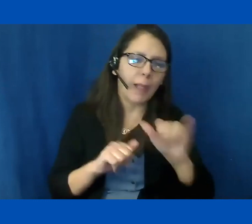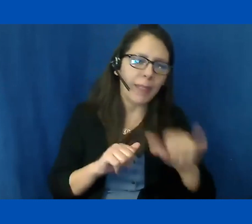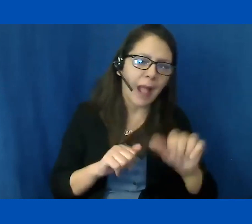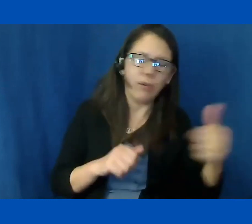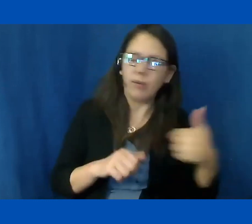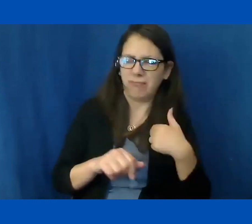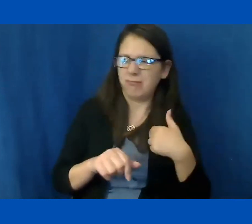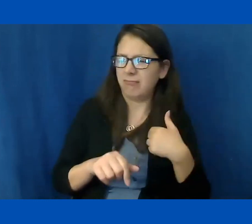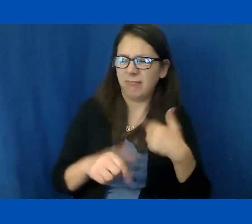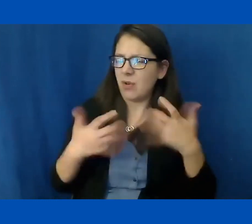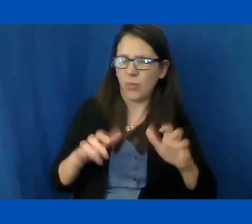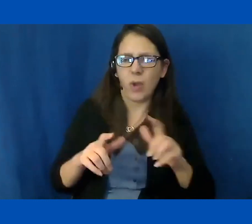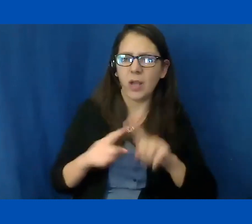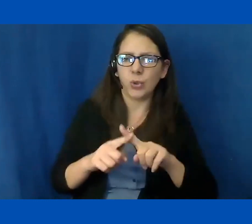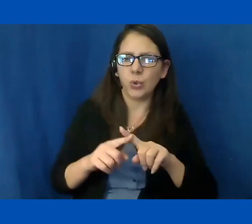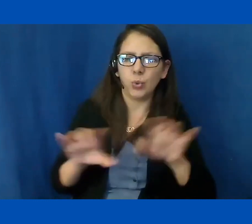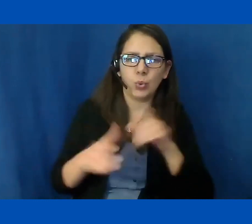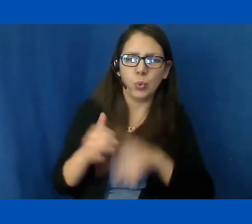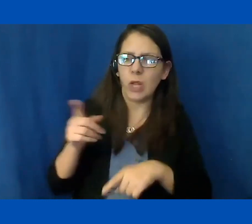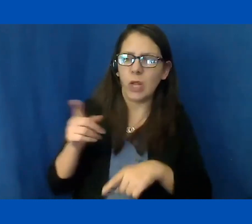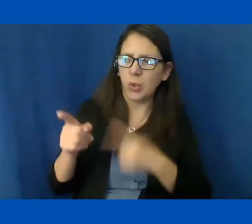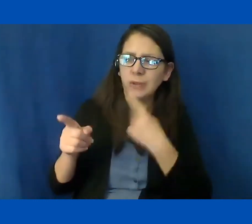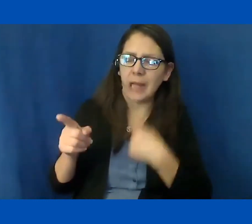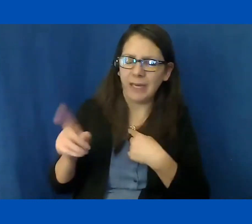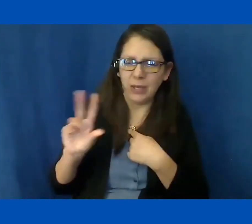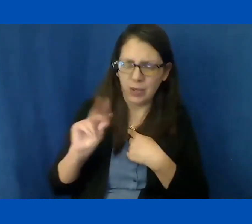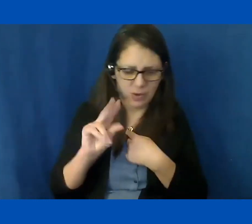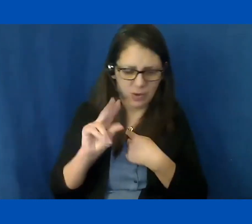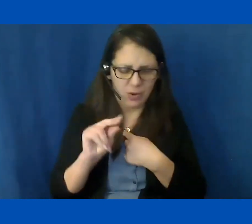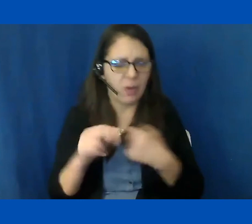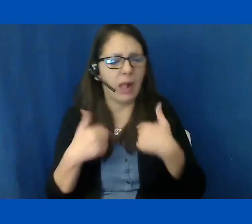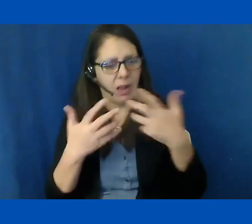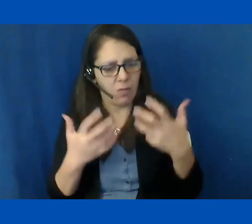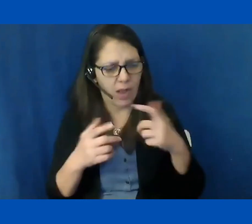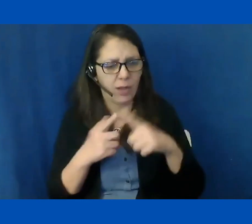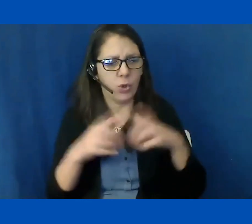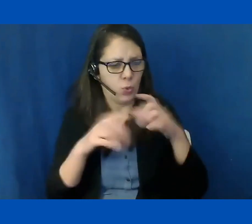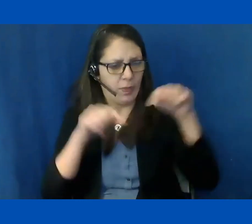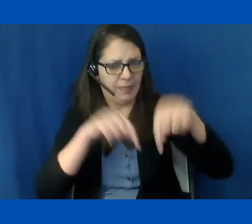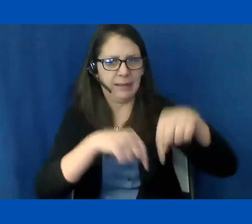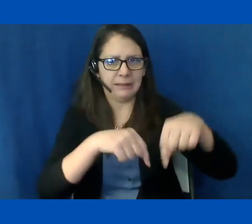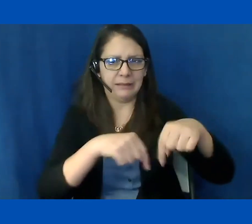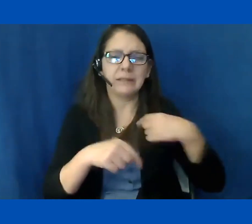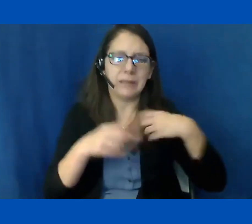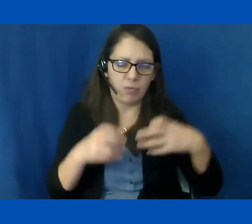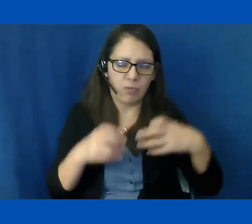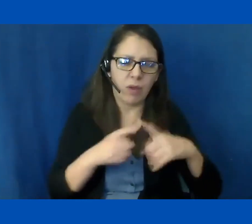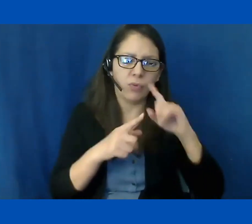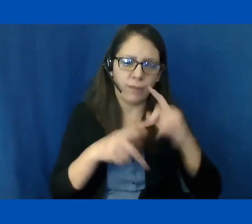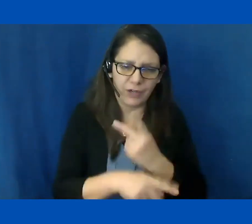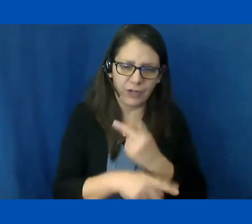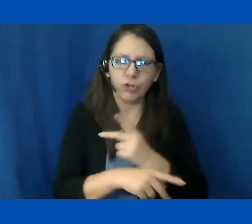do. I want to do this. I'm gonna figure out this. I'm gonna figure out a way. And it took